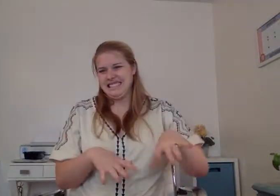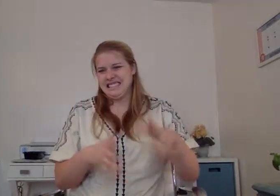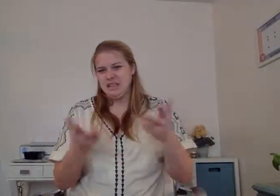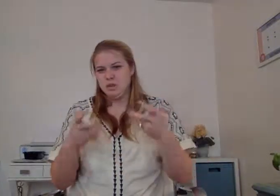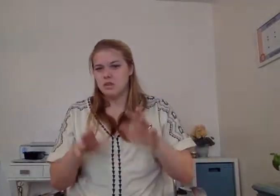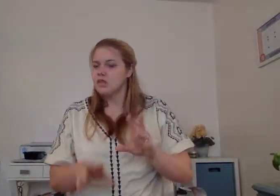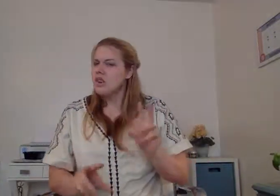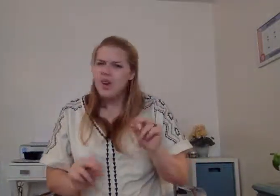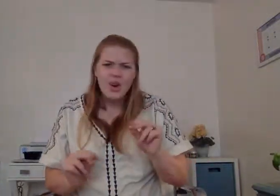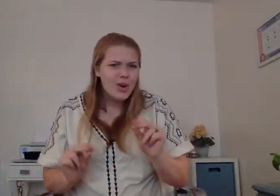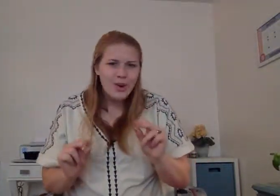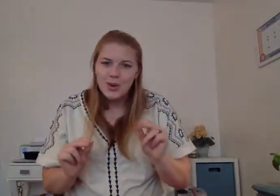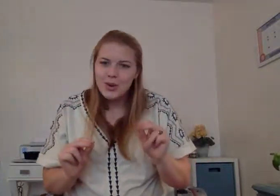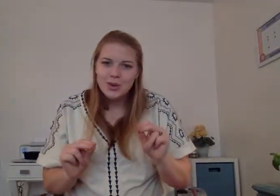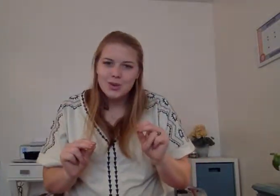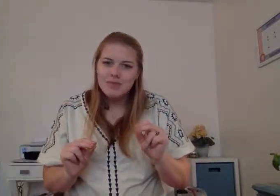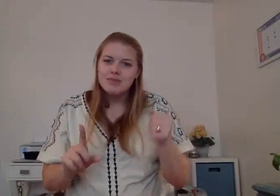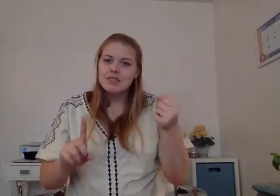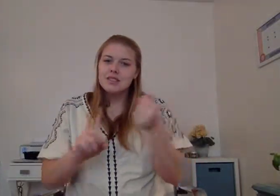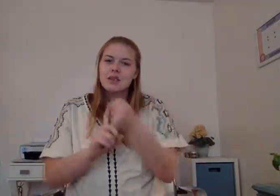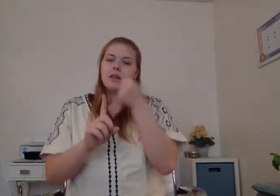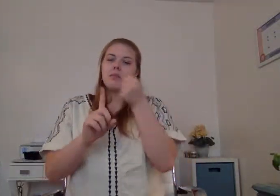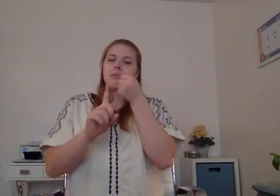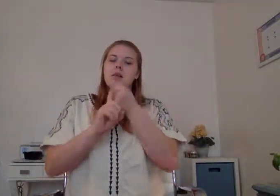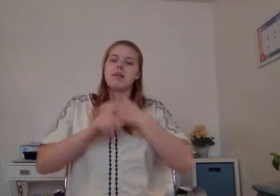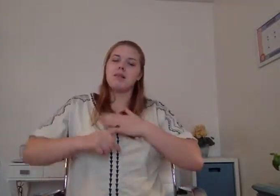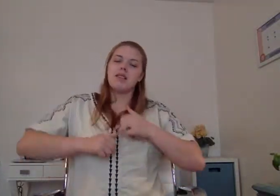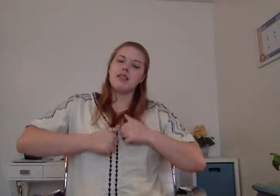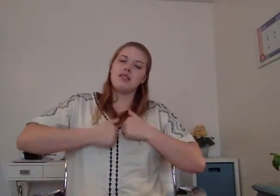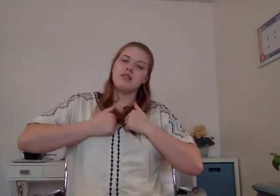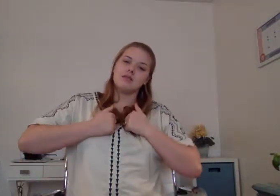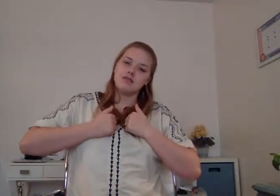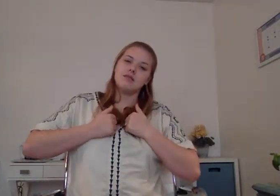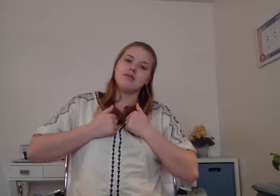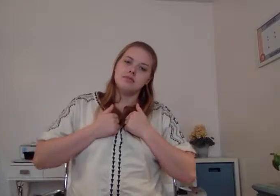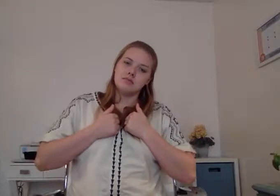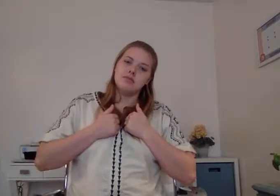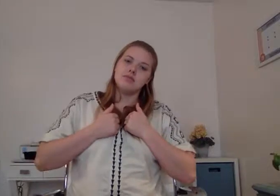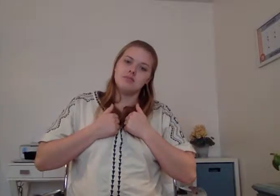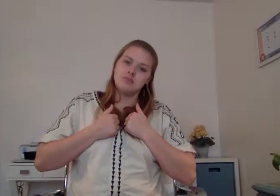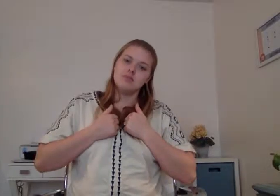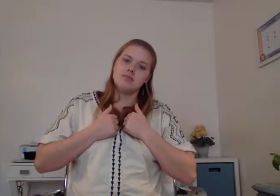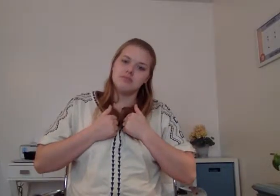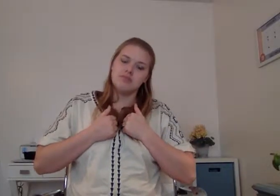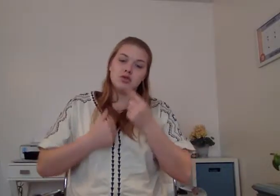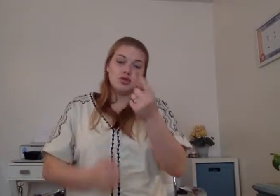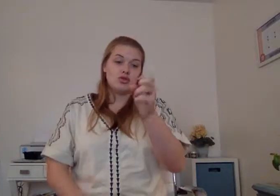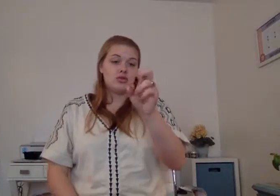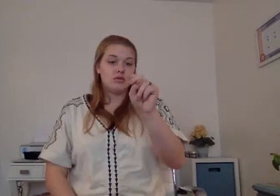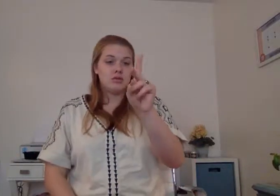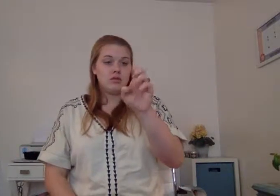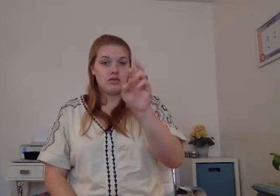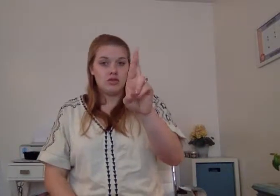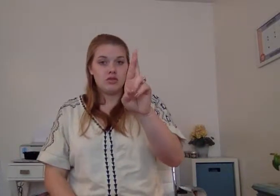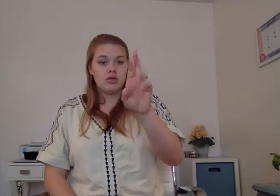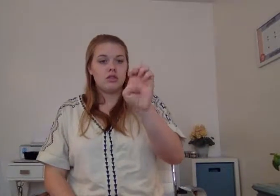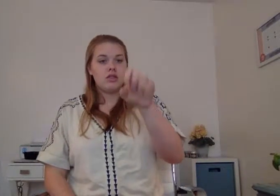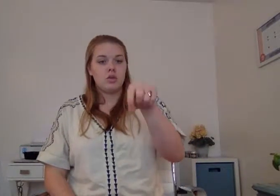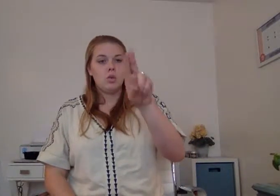These influences were the gender equality ambassadors that made me who I am today. They may not know